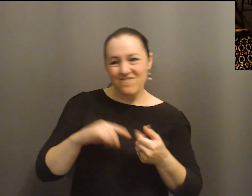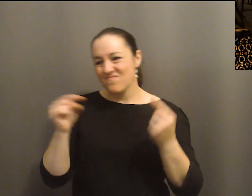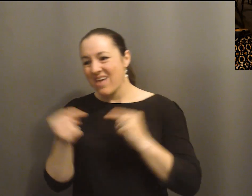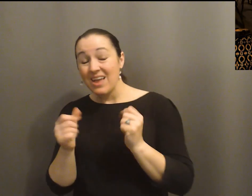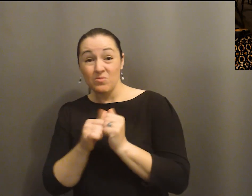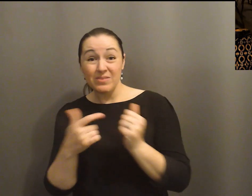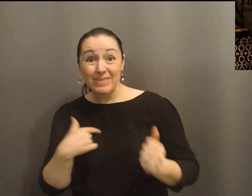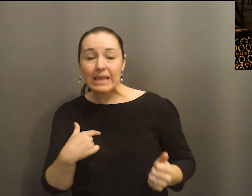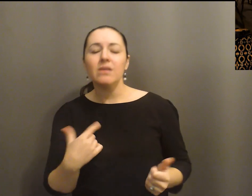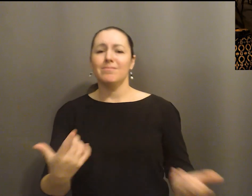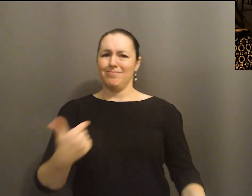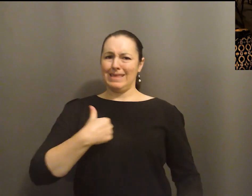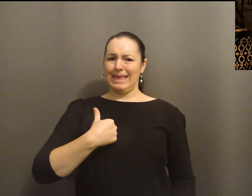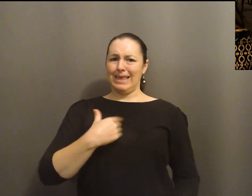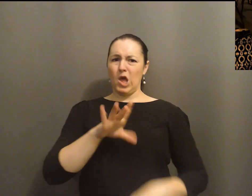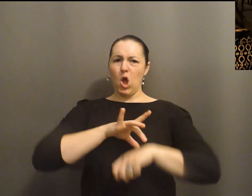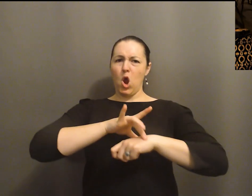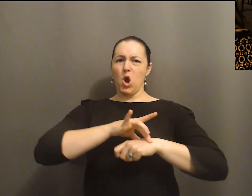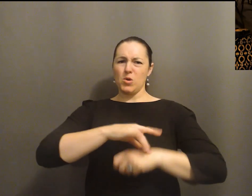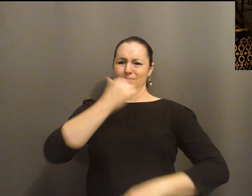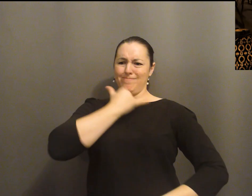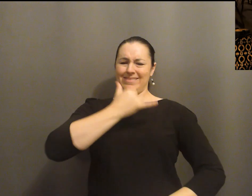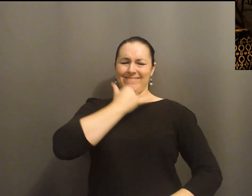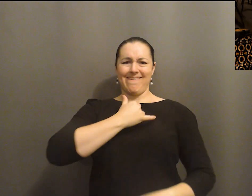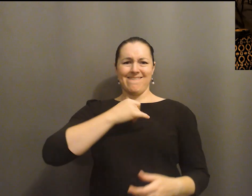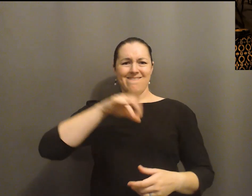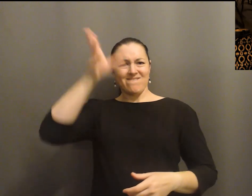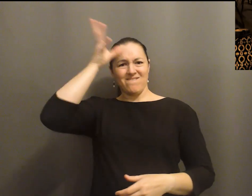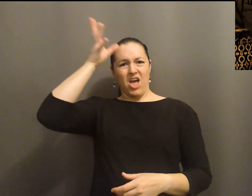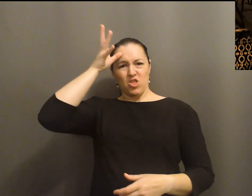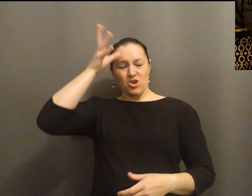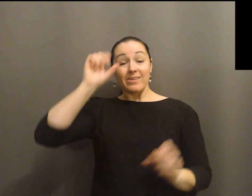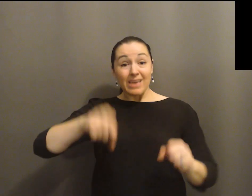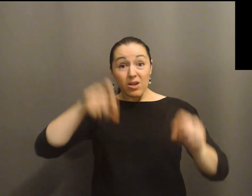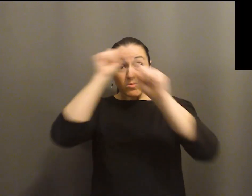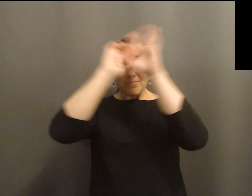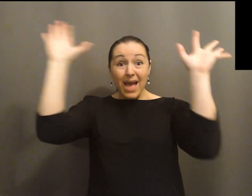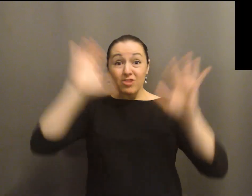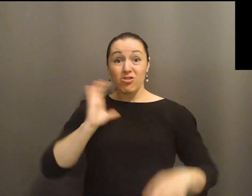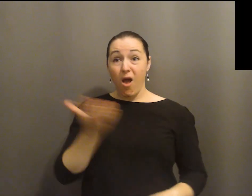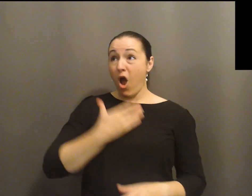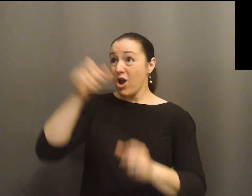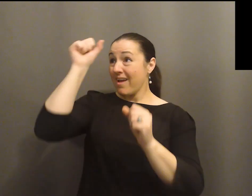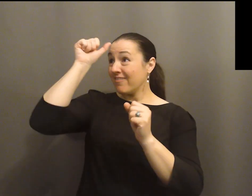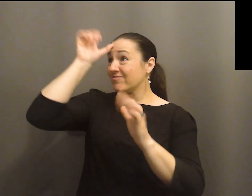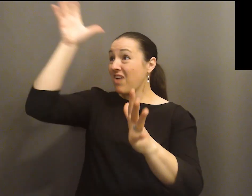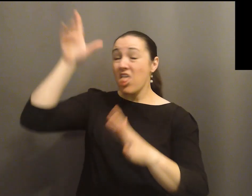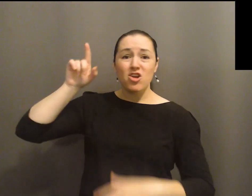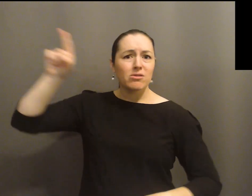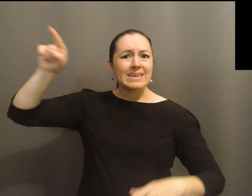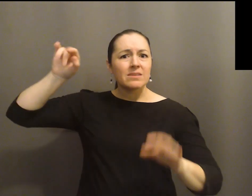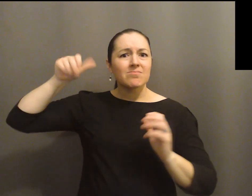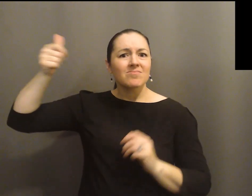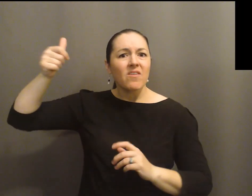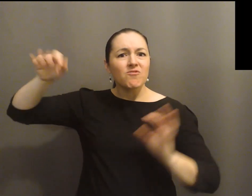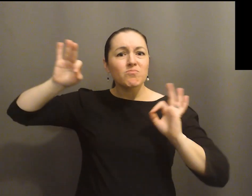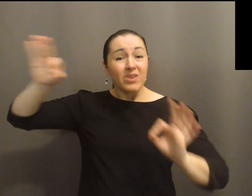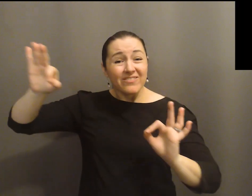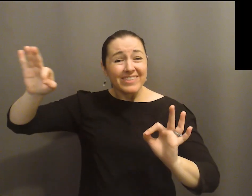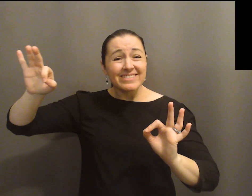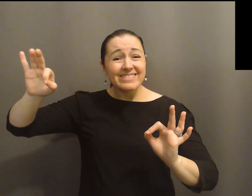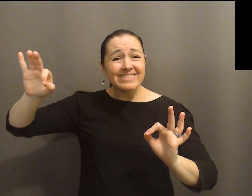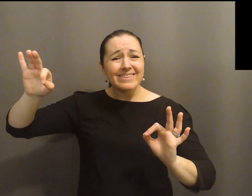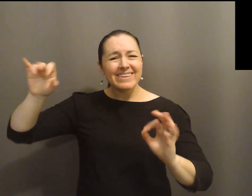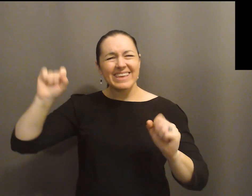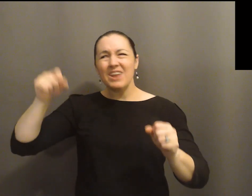I feel that way As a flawed earthly father Can you imagine How much more Our perfect heavenly father Feels About us When we bring